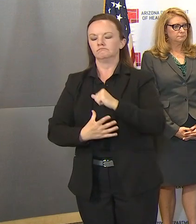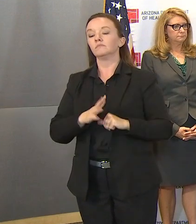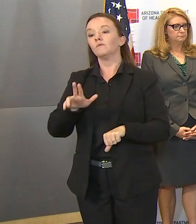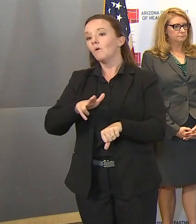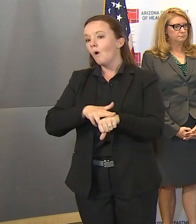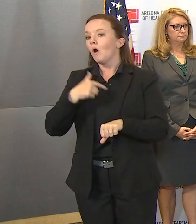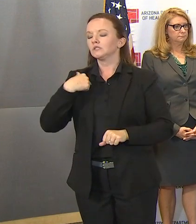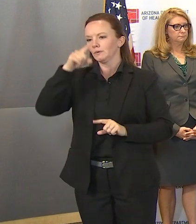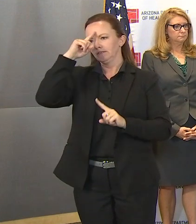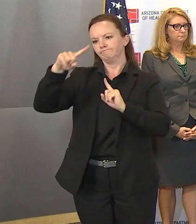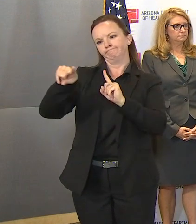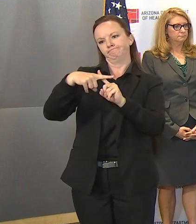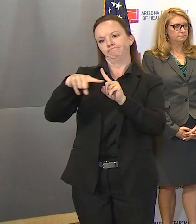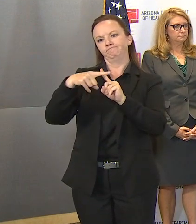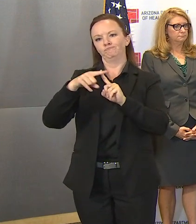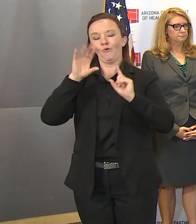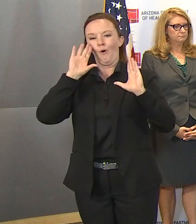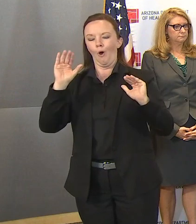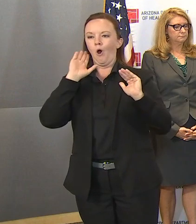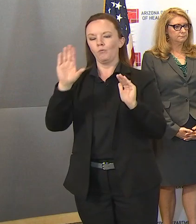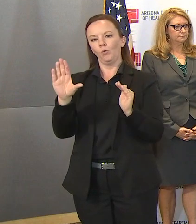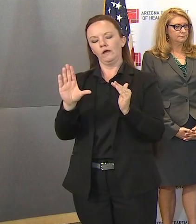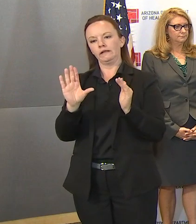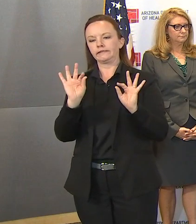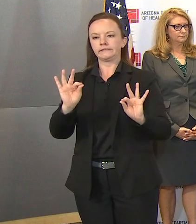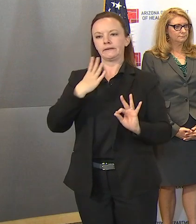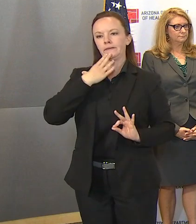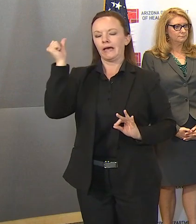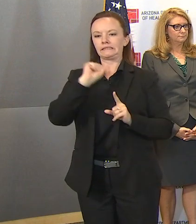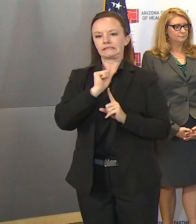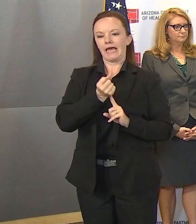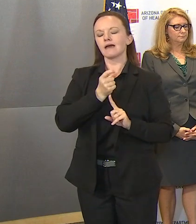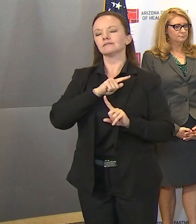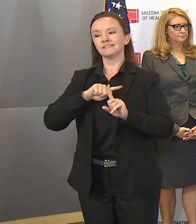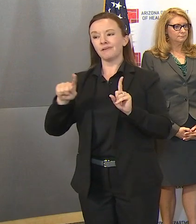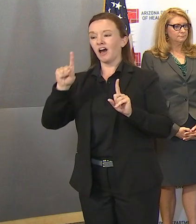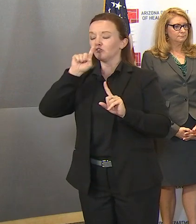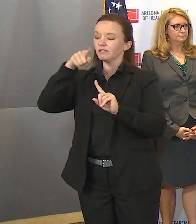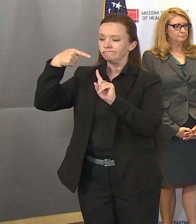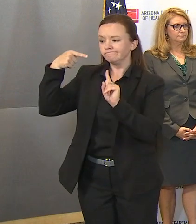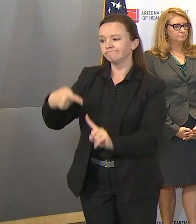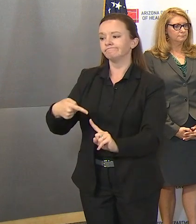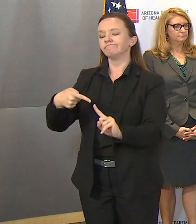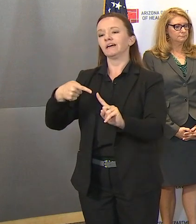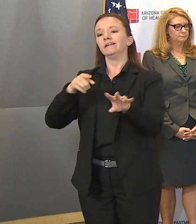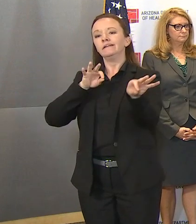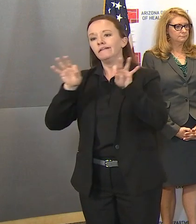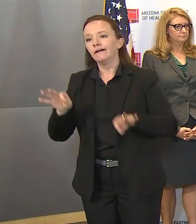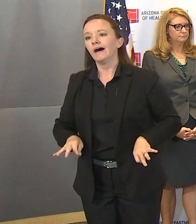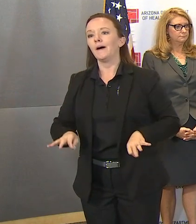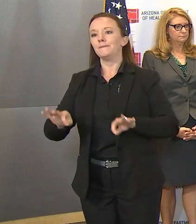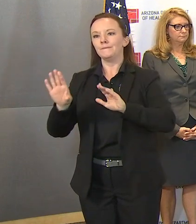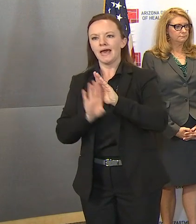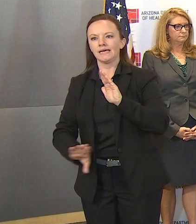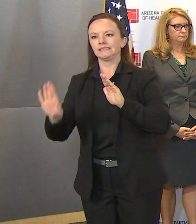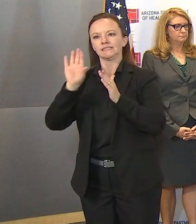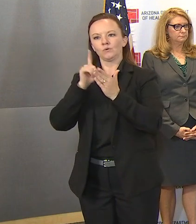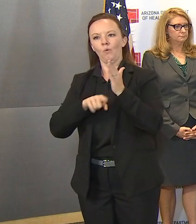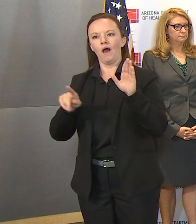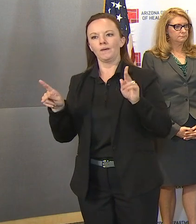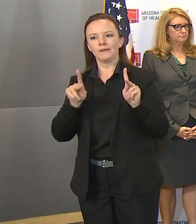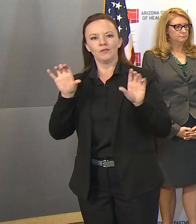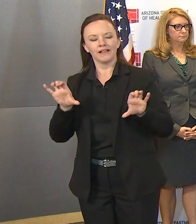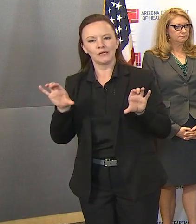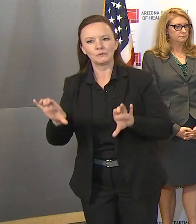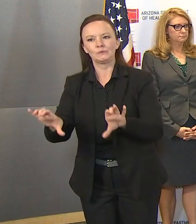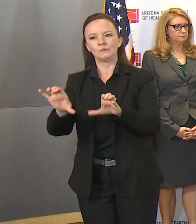hope for the best here, but we're talking about the fundamentals of what people can do to avoid the community spread.